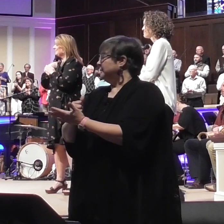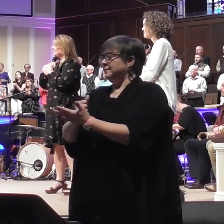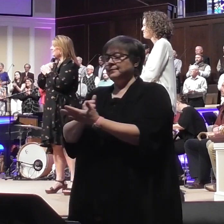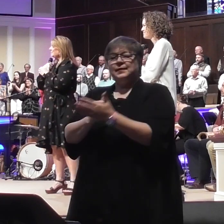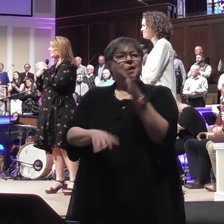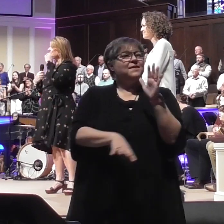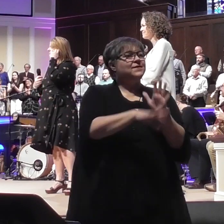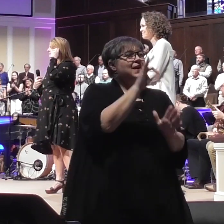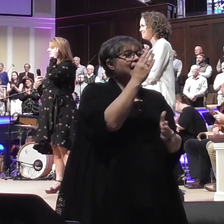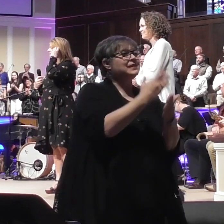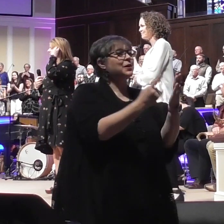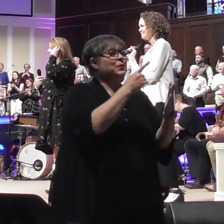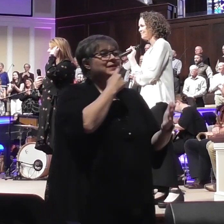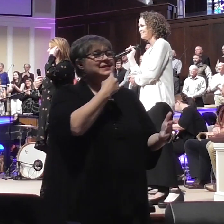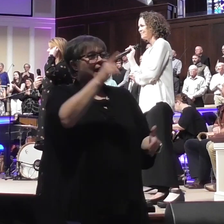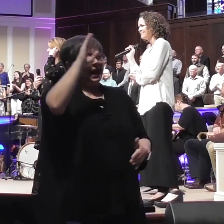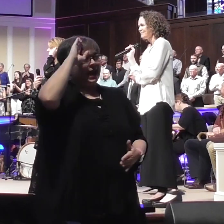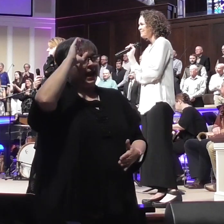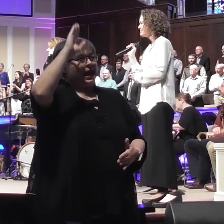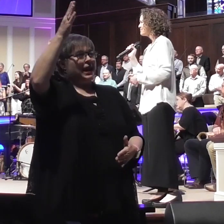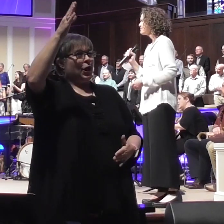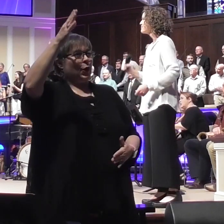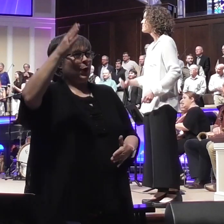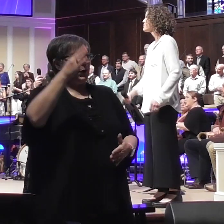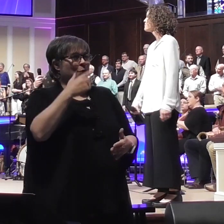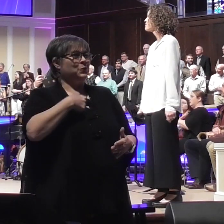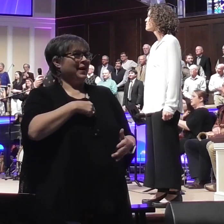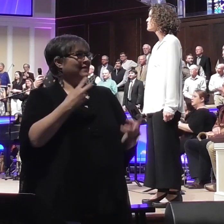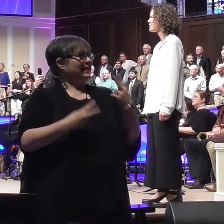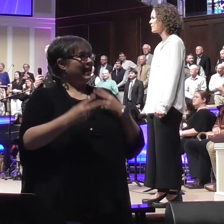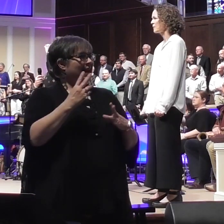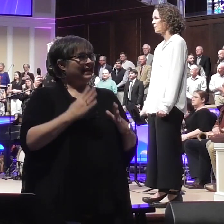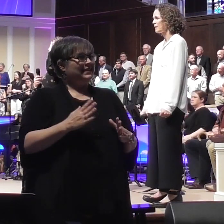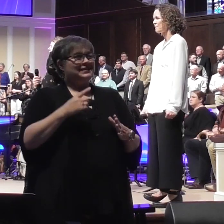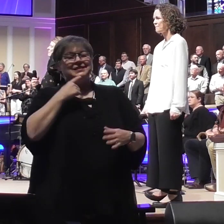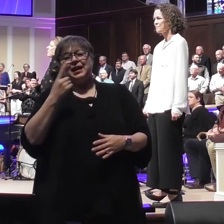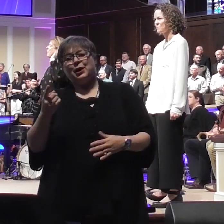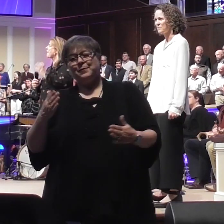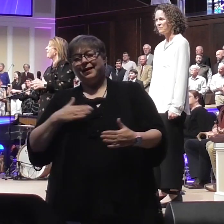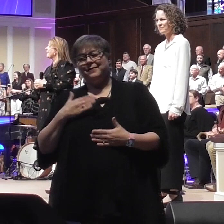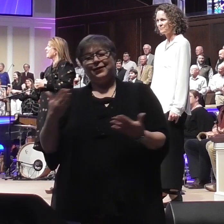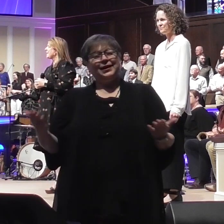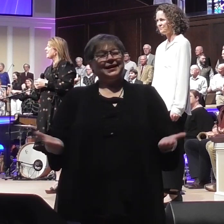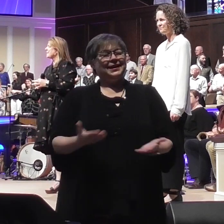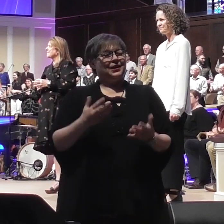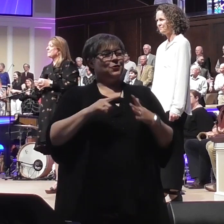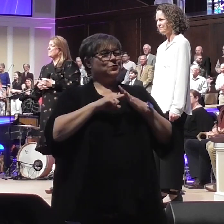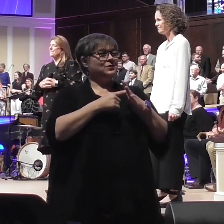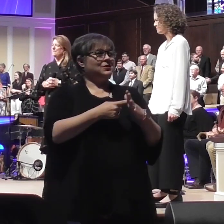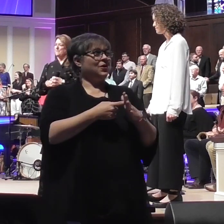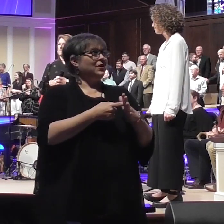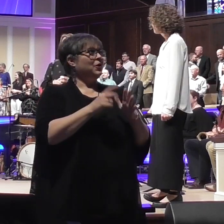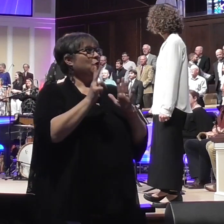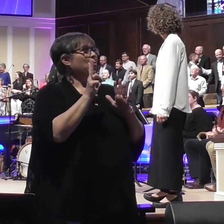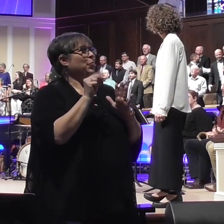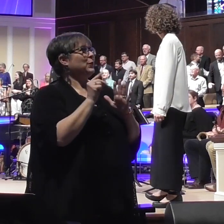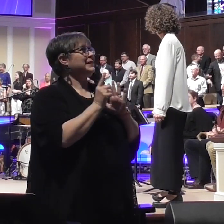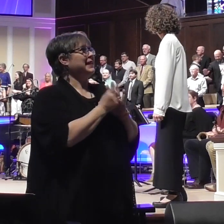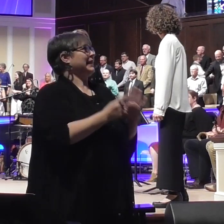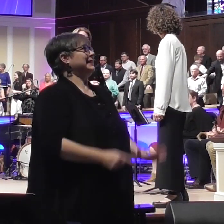Find someone you've not said hello to. We've got some guests with us this morning. Tell them you're glad they're here, and we'll get started in just about 30